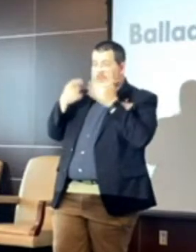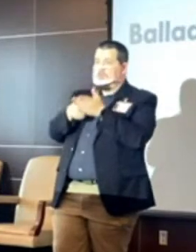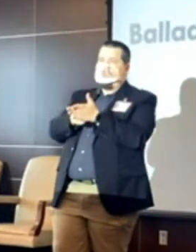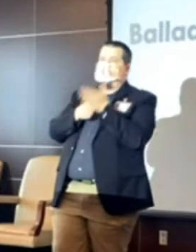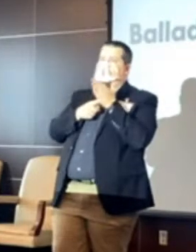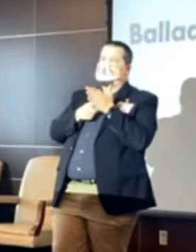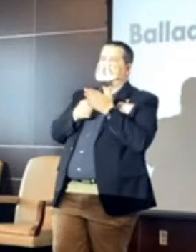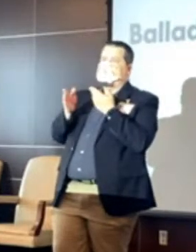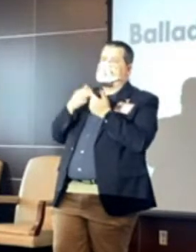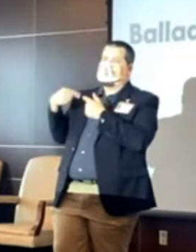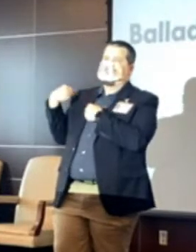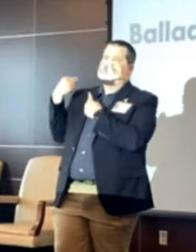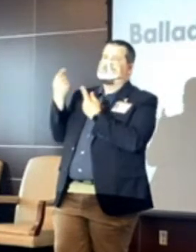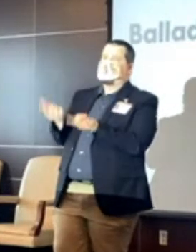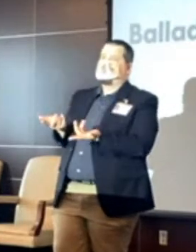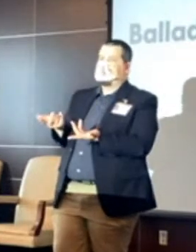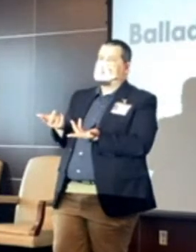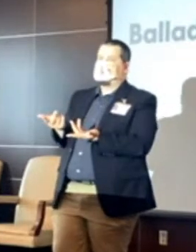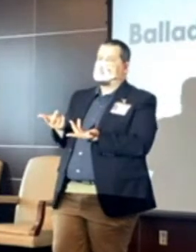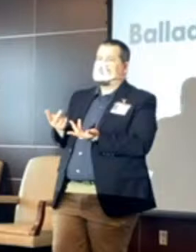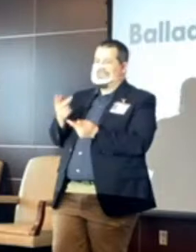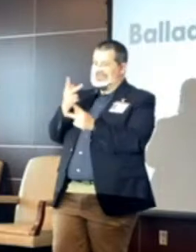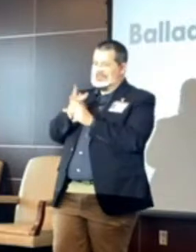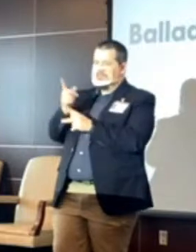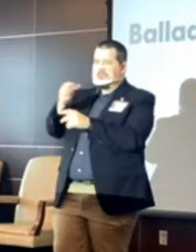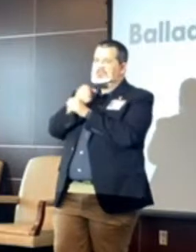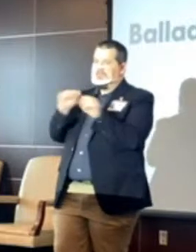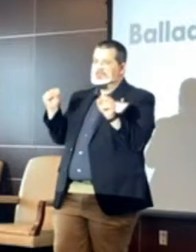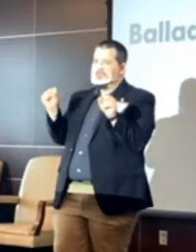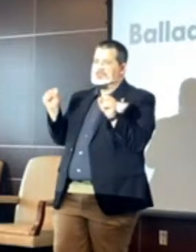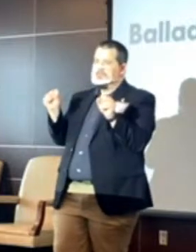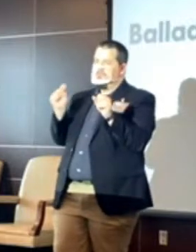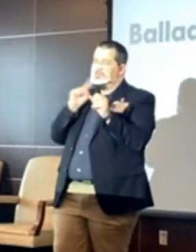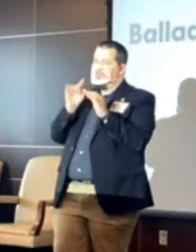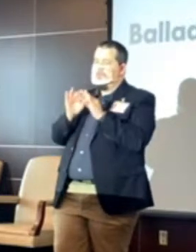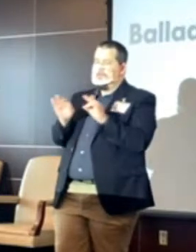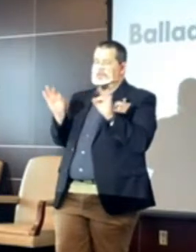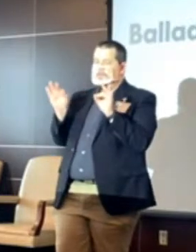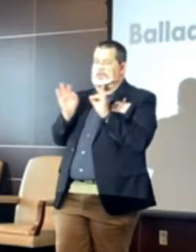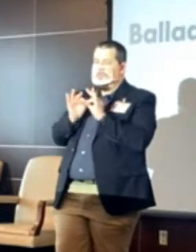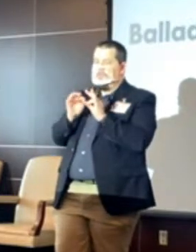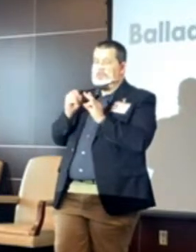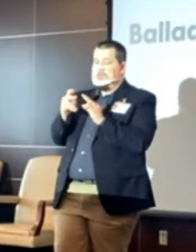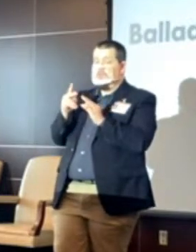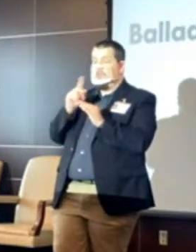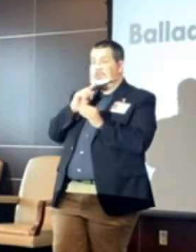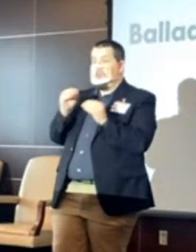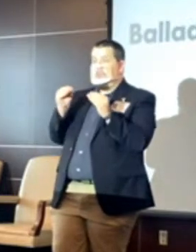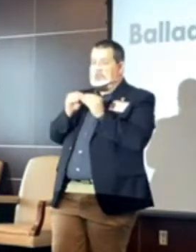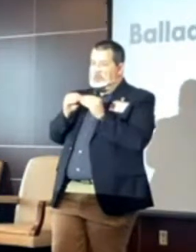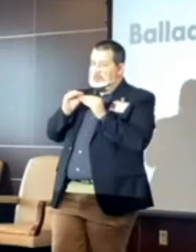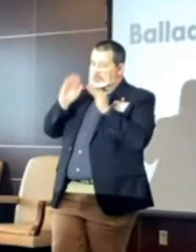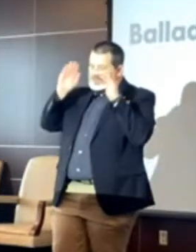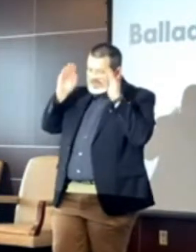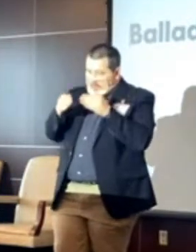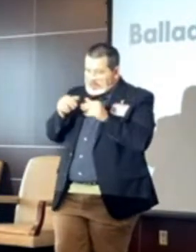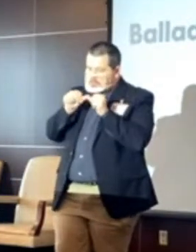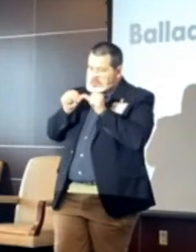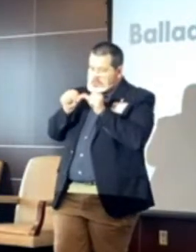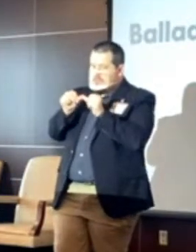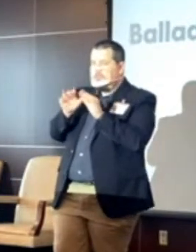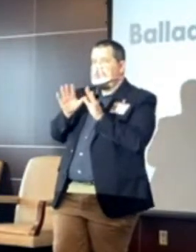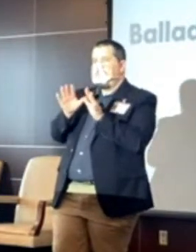standard. And so being able to keep them safe is really, really important, and being even more diligent in